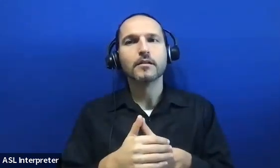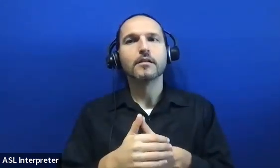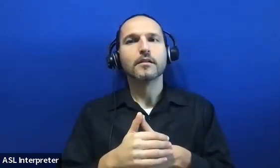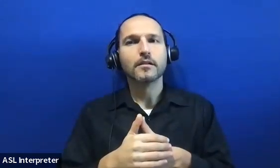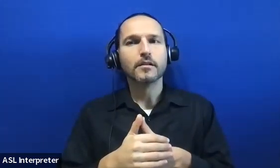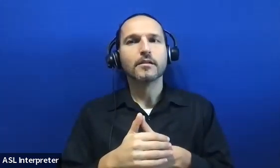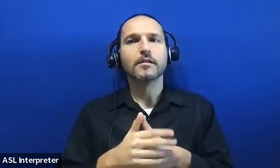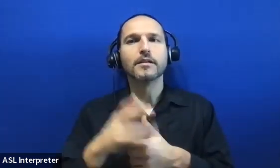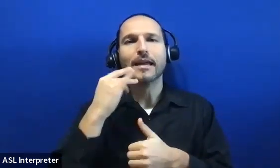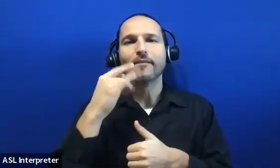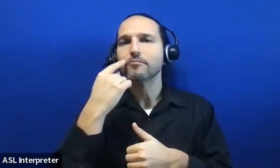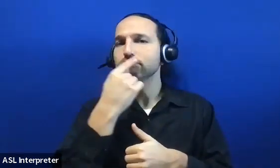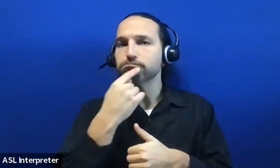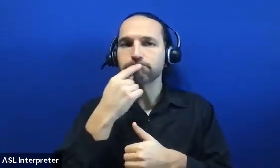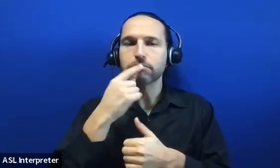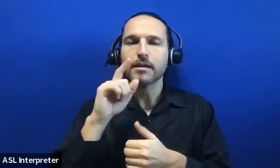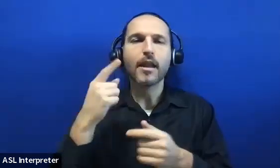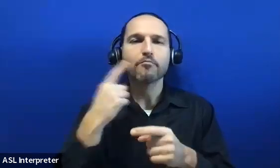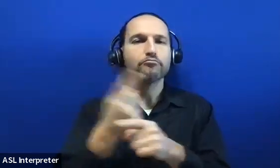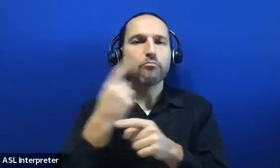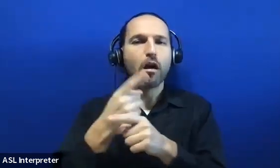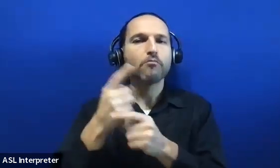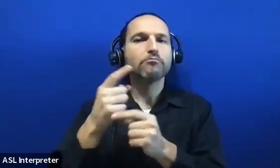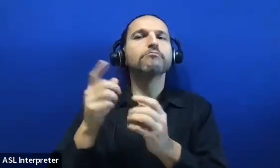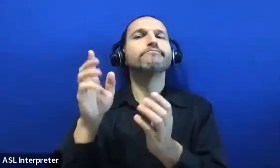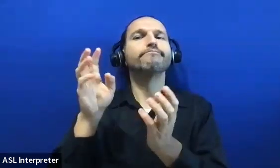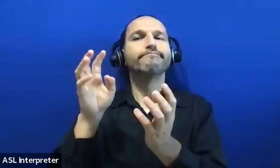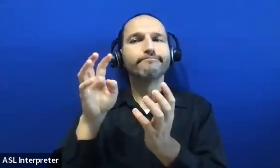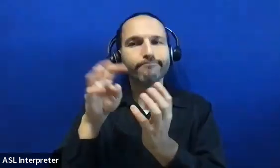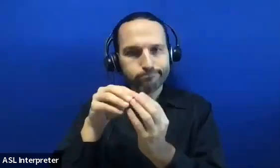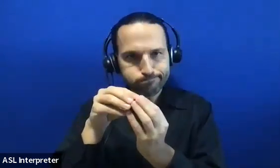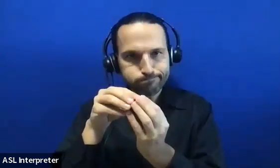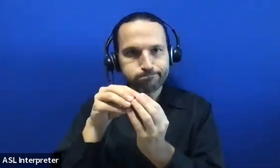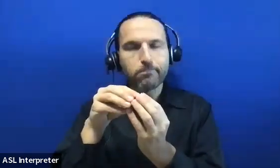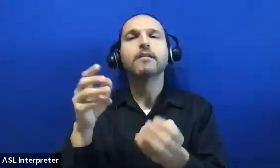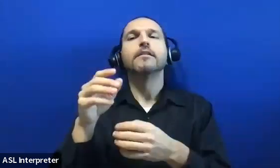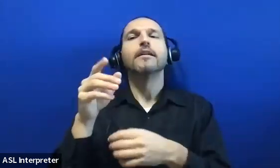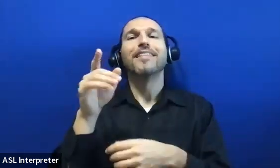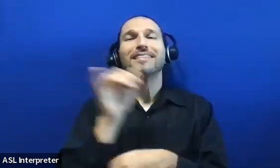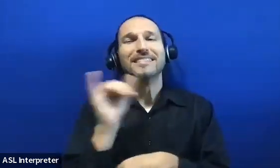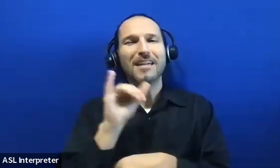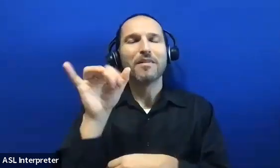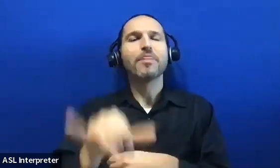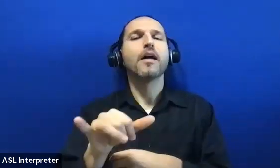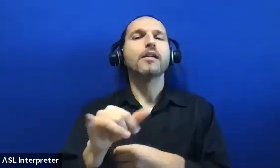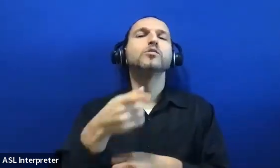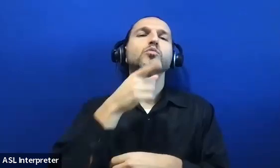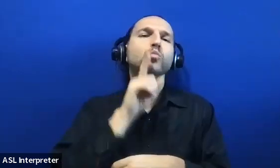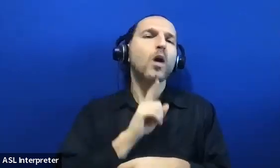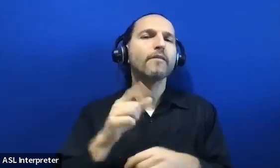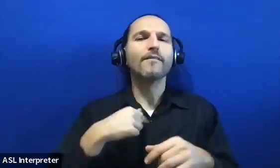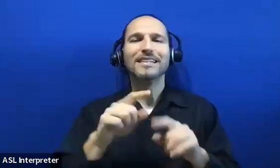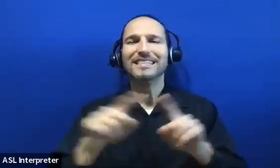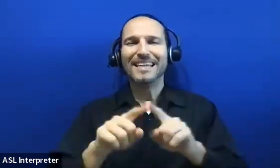valve at the lips is not closed. So this is a way to think about how swallowing is similar to a series of tubes